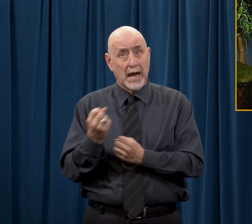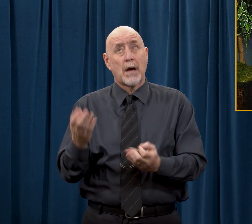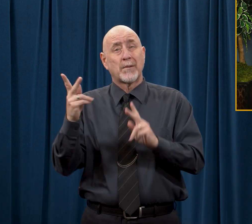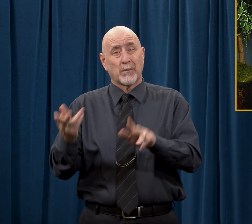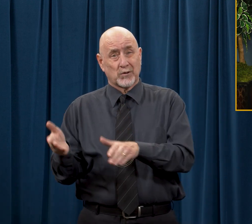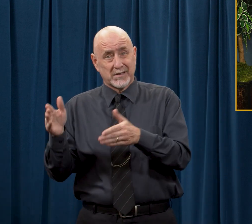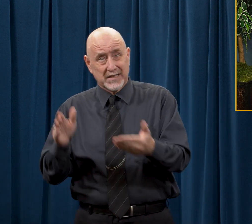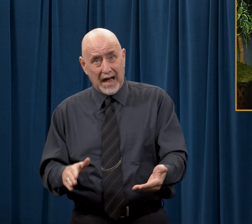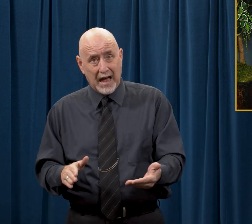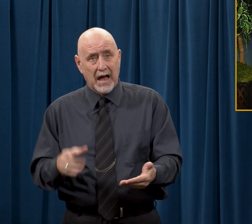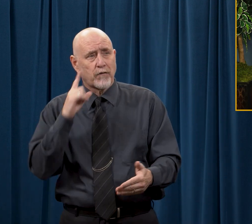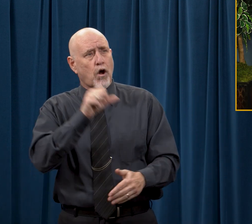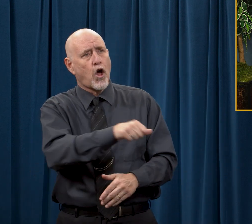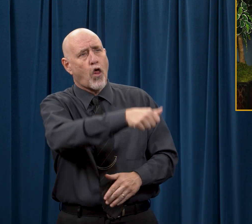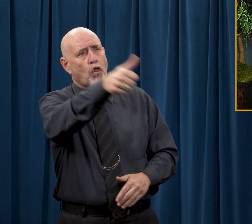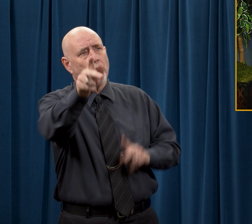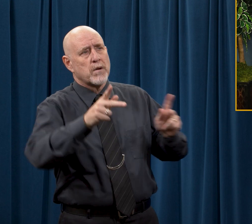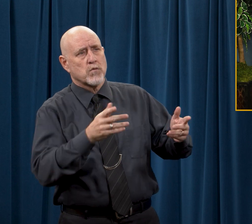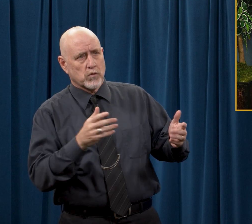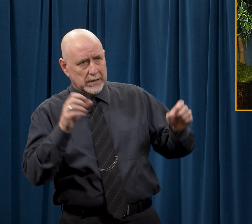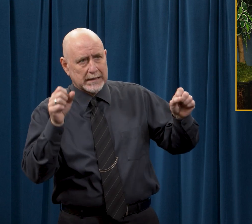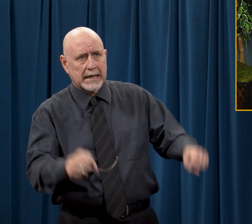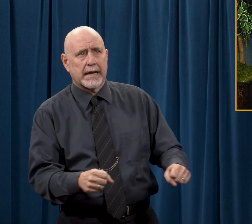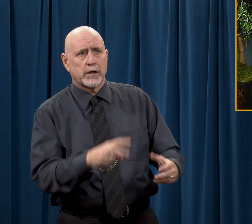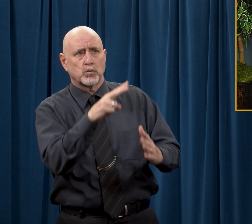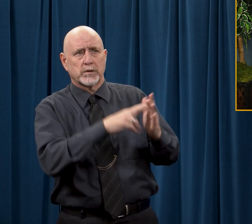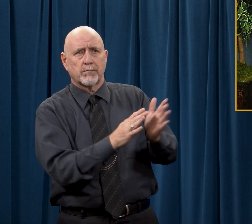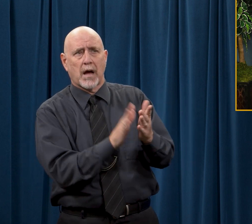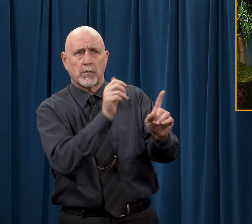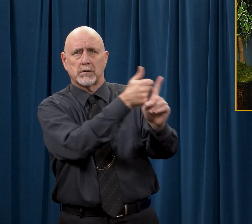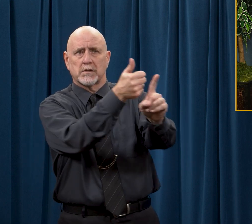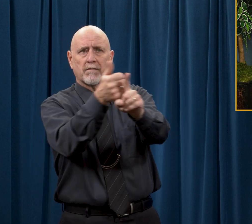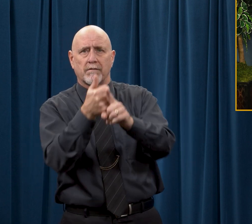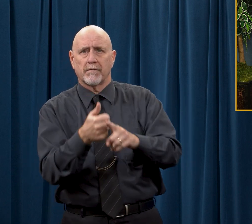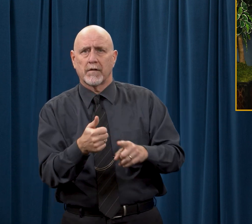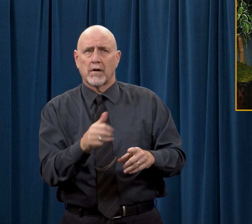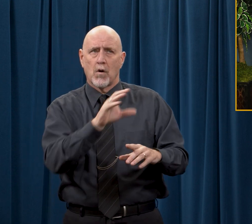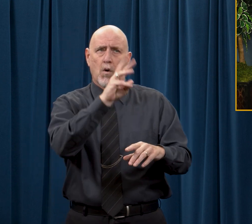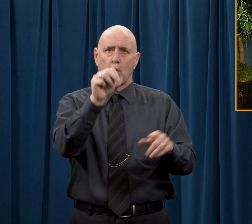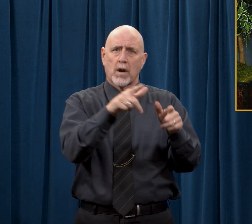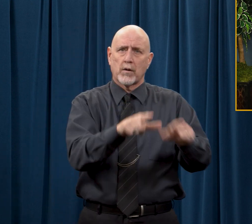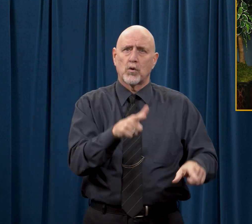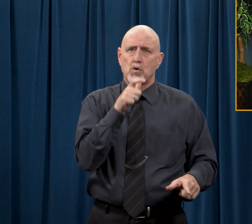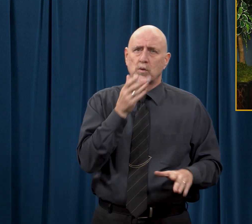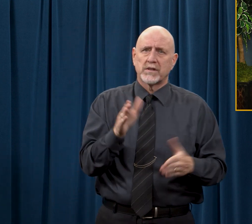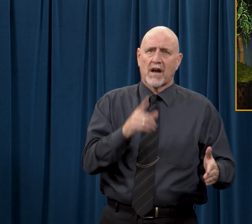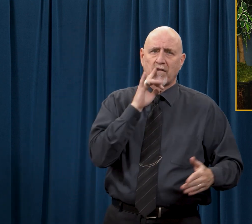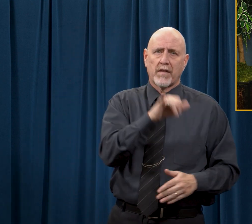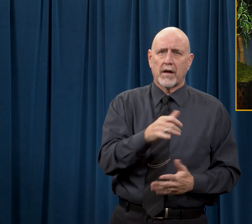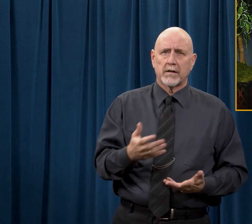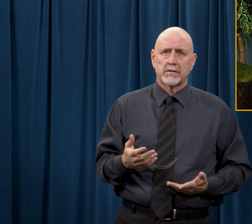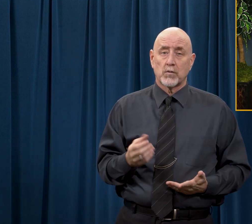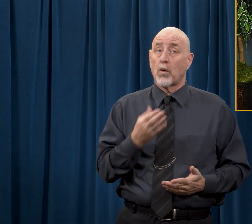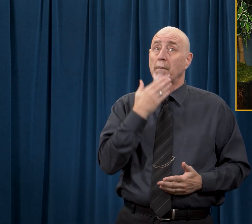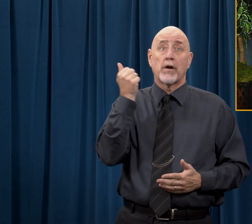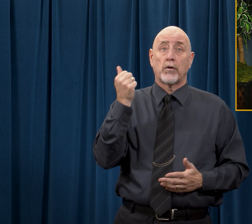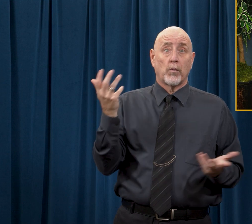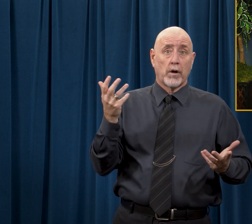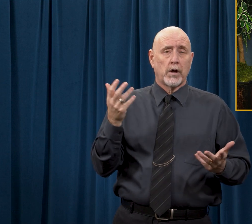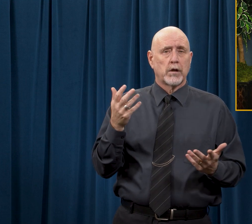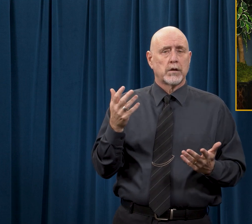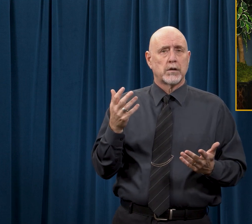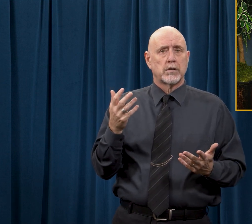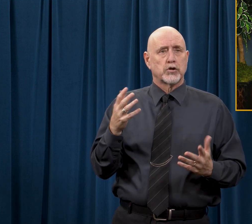today would give their lives so that others would have the right to read their Bible in their own language, or